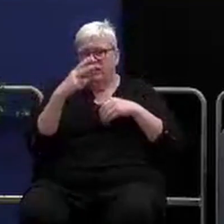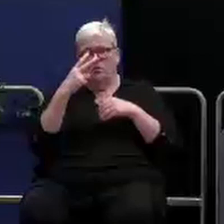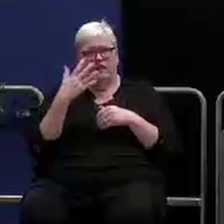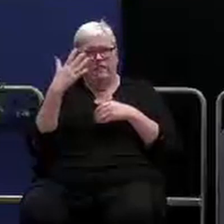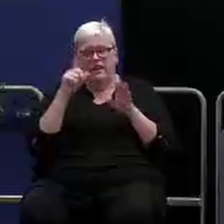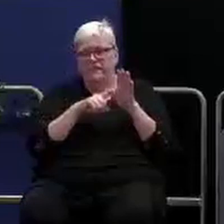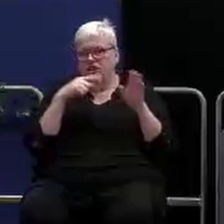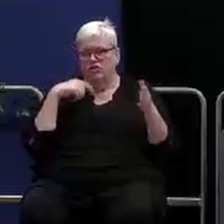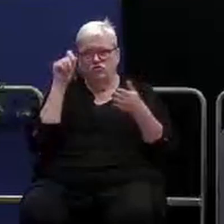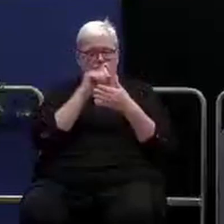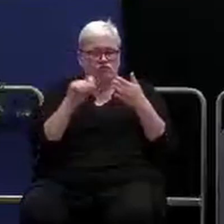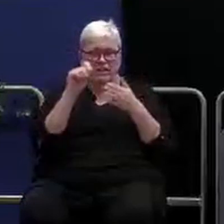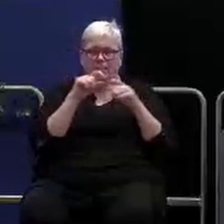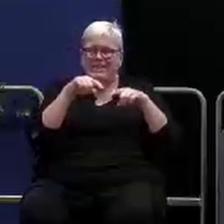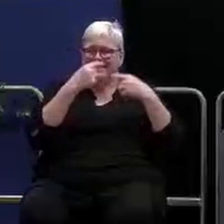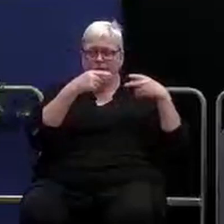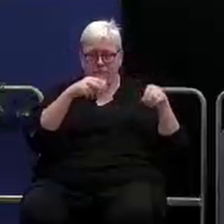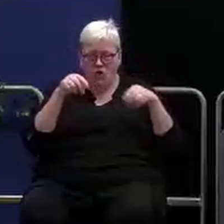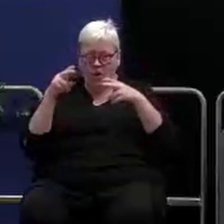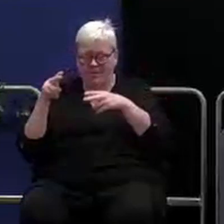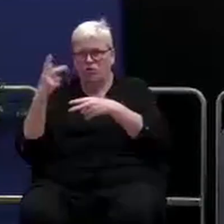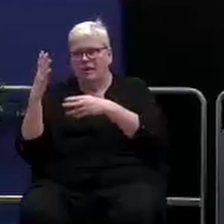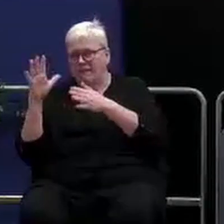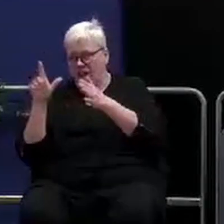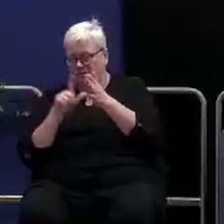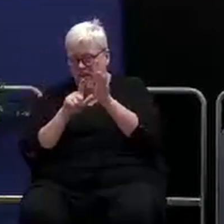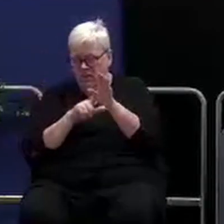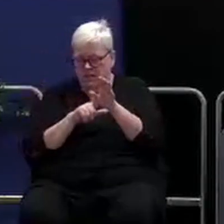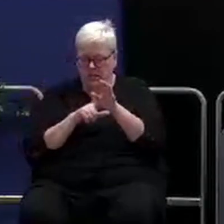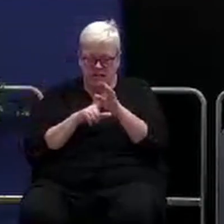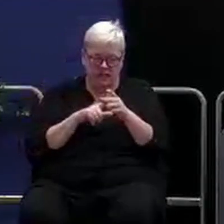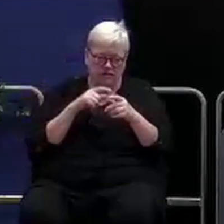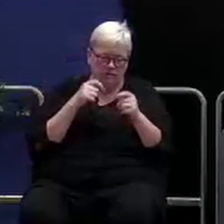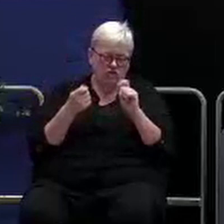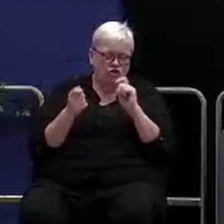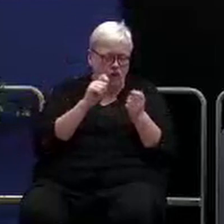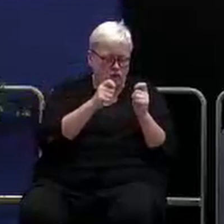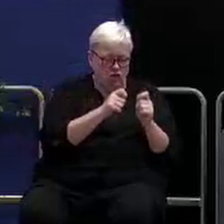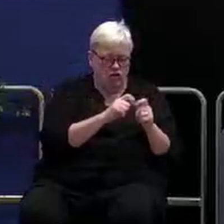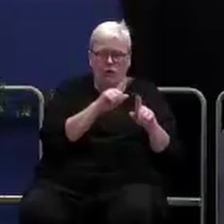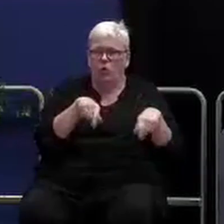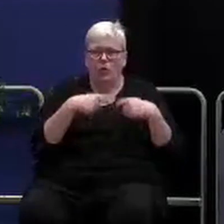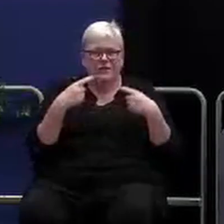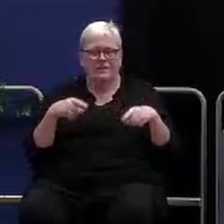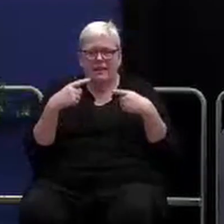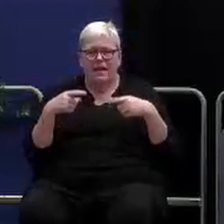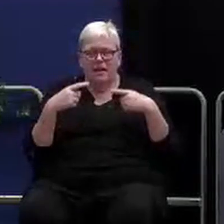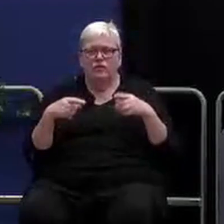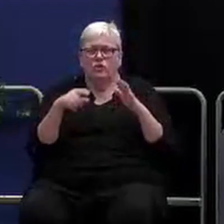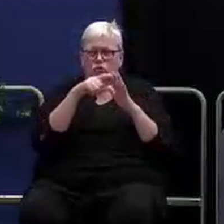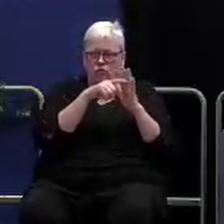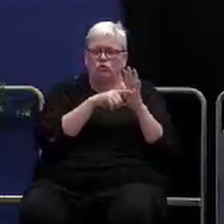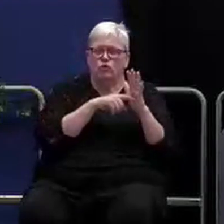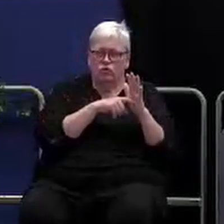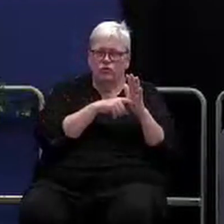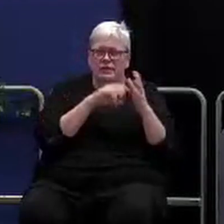it had very different forms during that time. But basically, I wasn't allowed by stupid rules I made for myself to write it